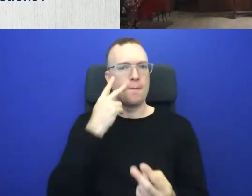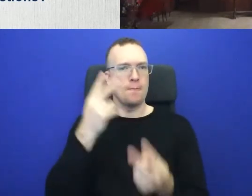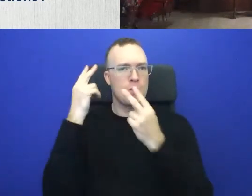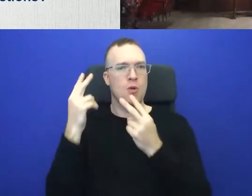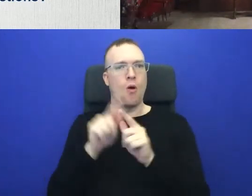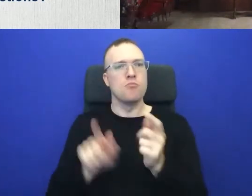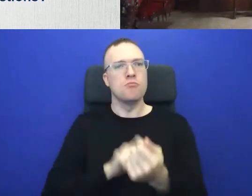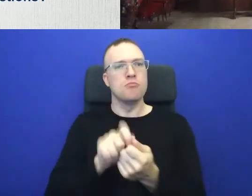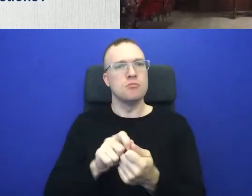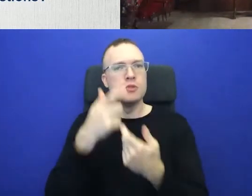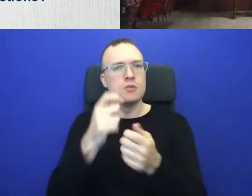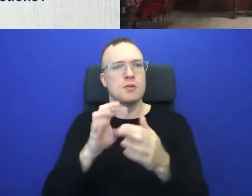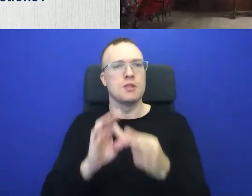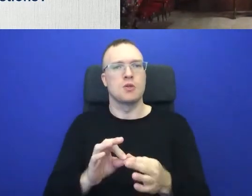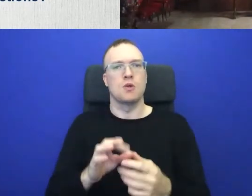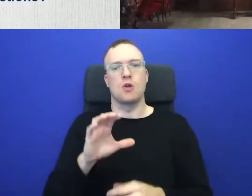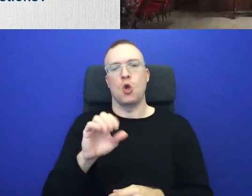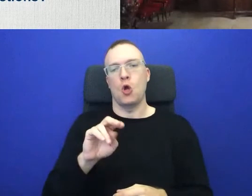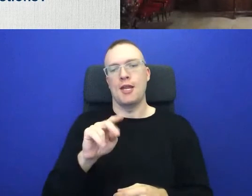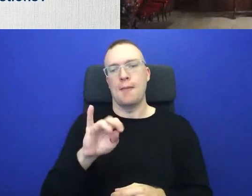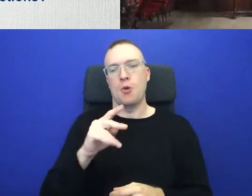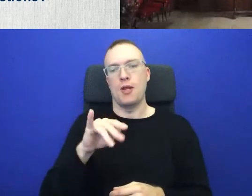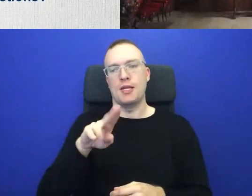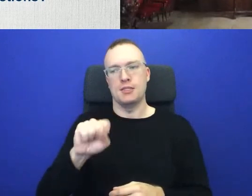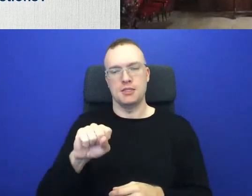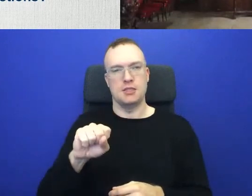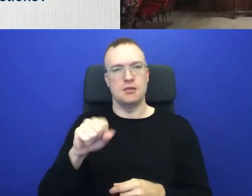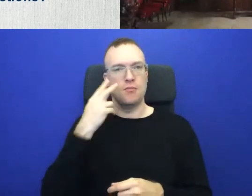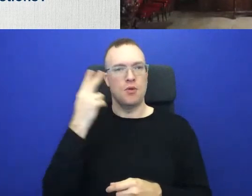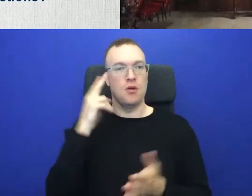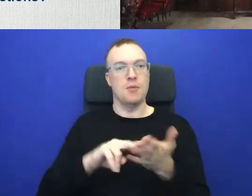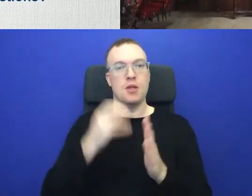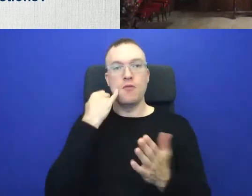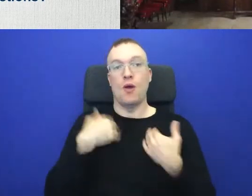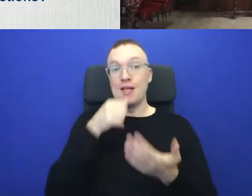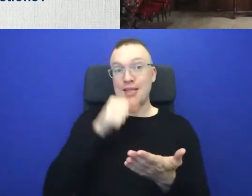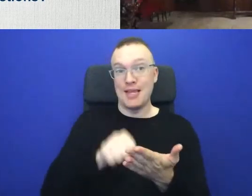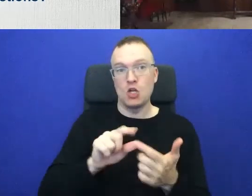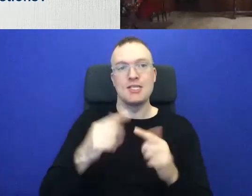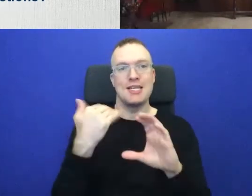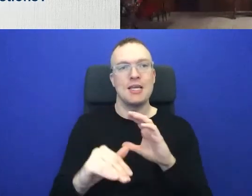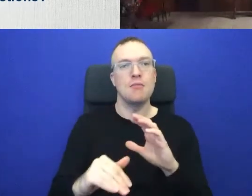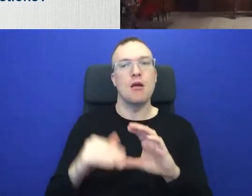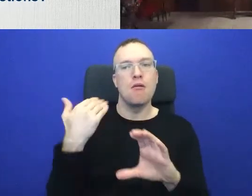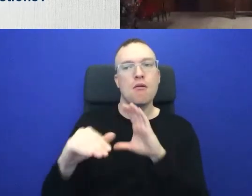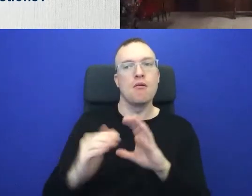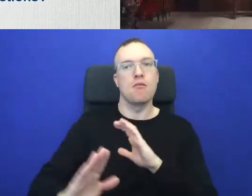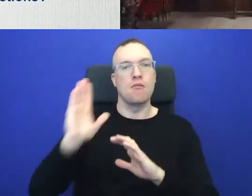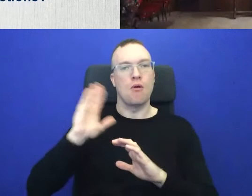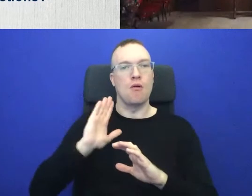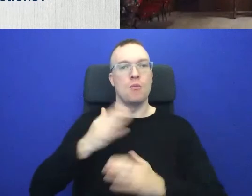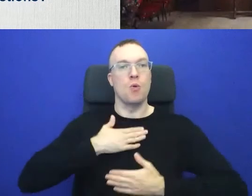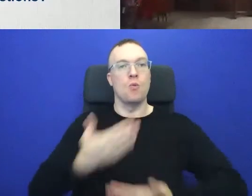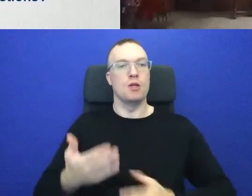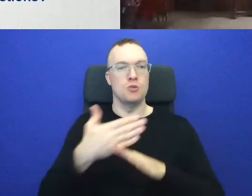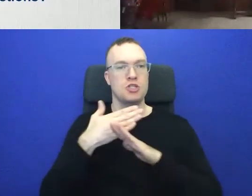particularly interested in contemporaneous memories. In other words, if you have letters or emails that you sent home at the time, you'd be willing to